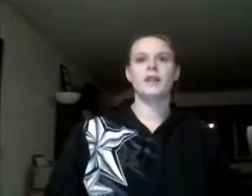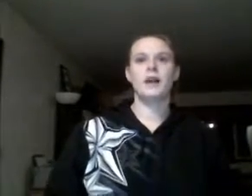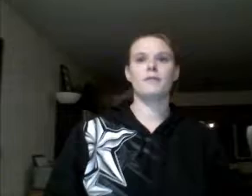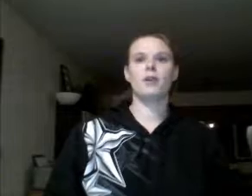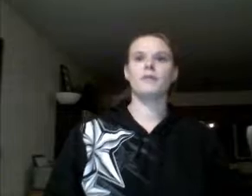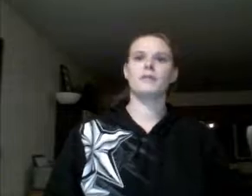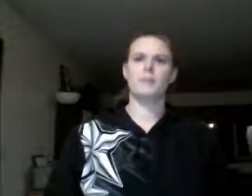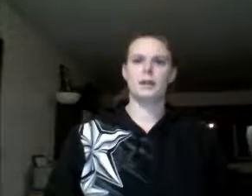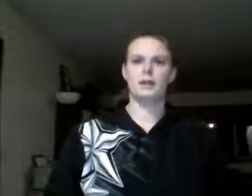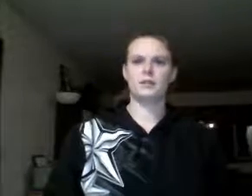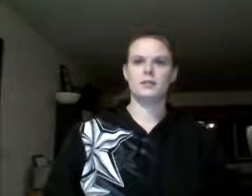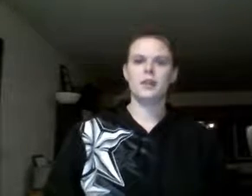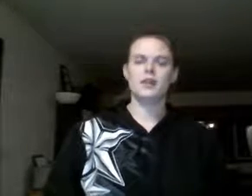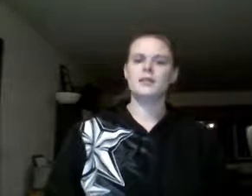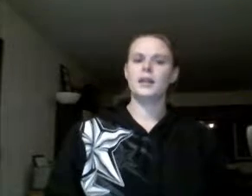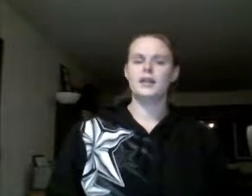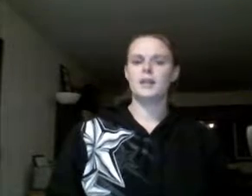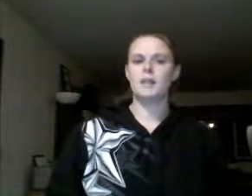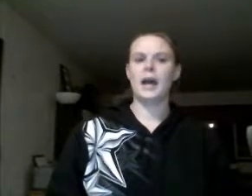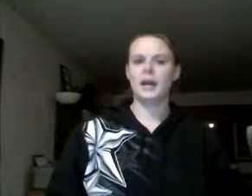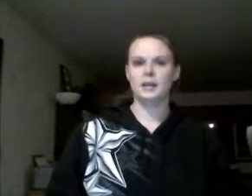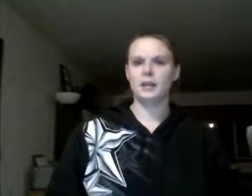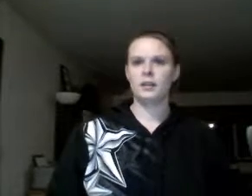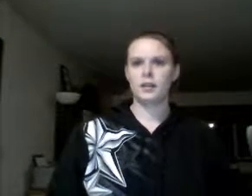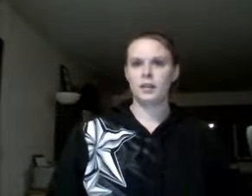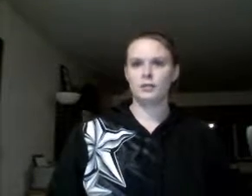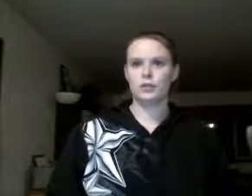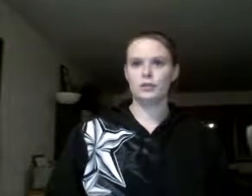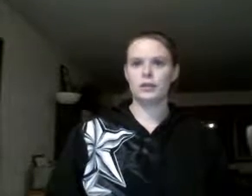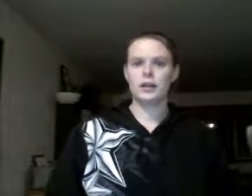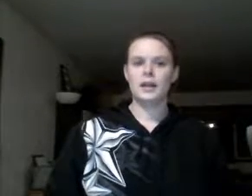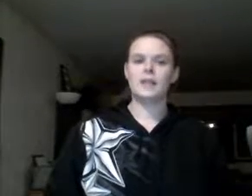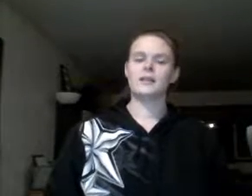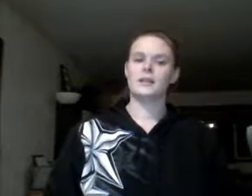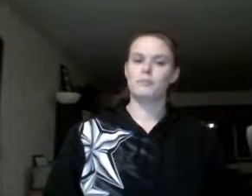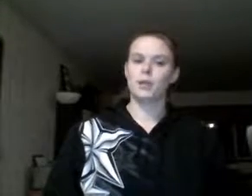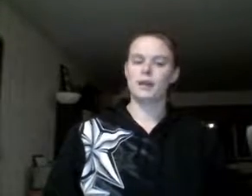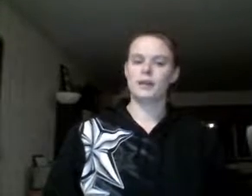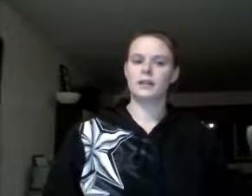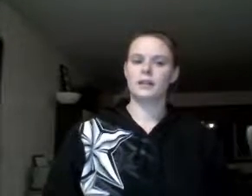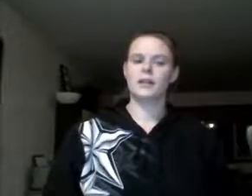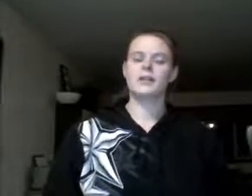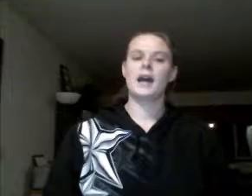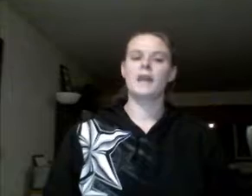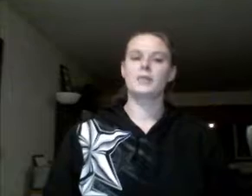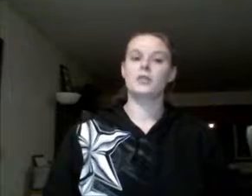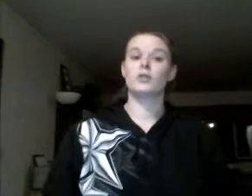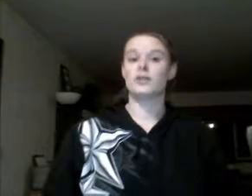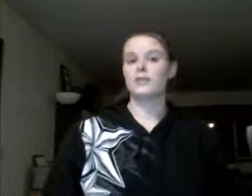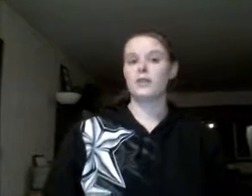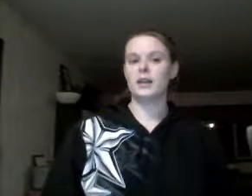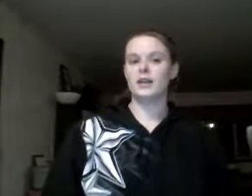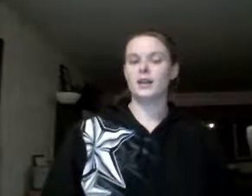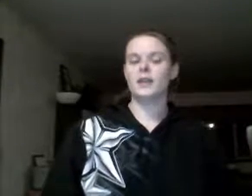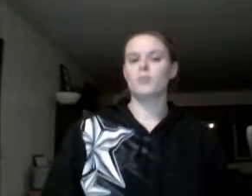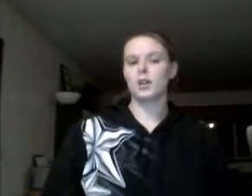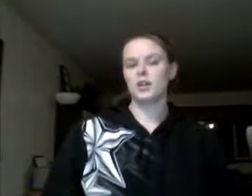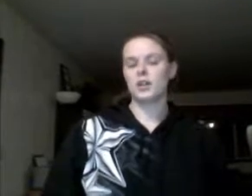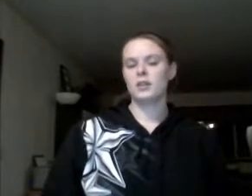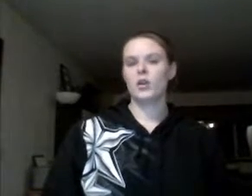for all of the big things. Taking time in anything that you do is more likely to have you be stress-free than rushing or